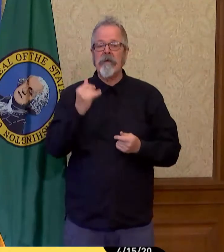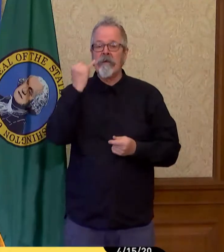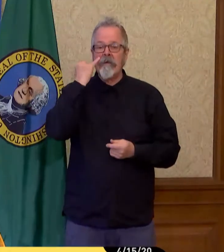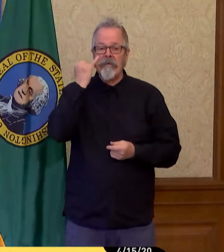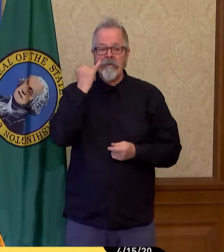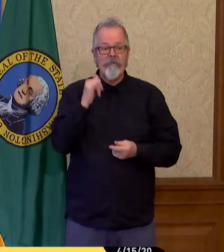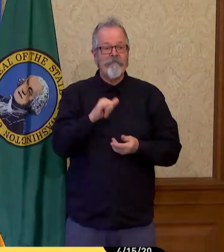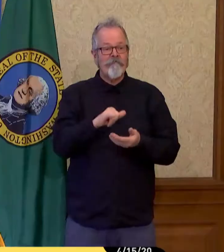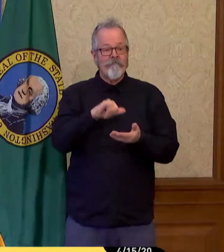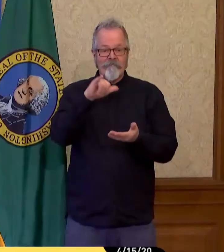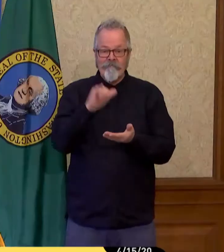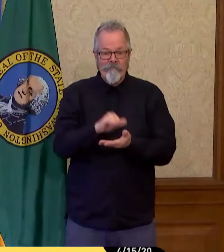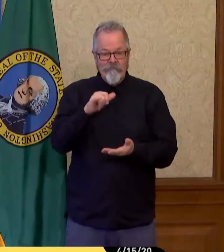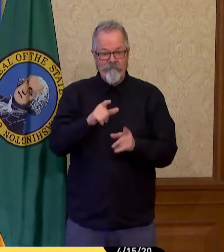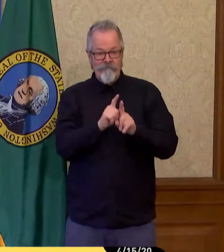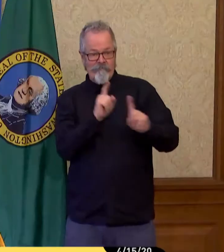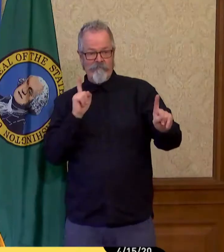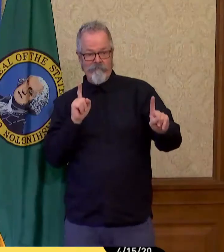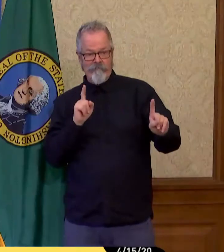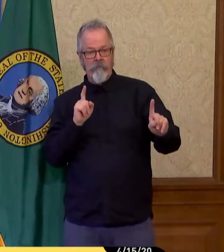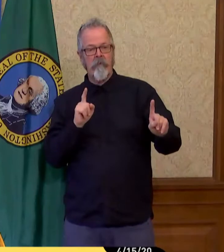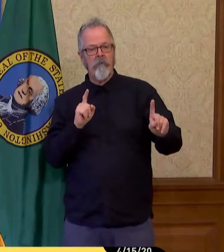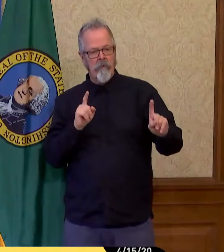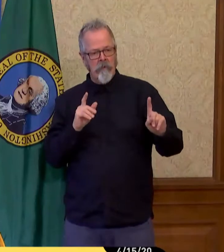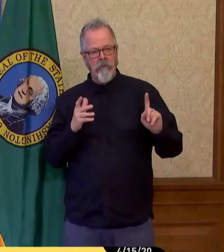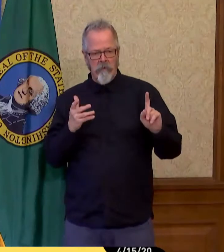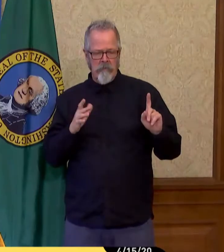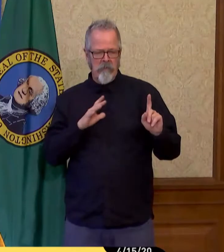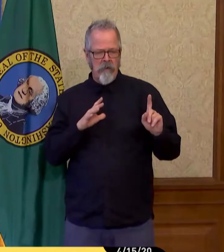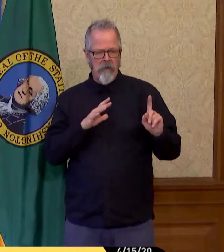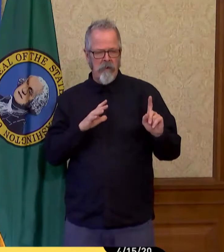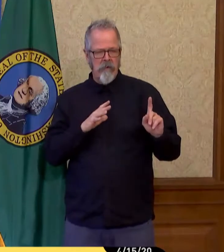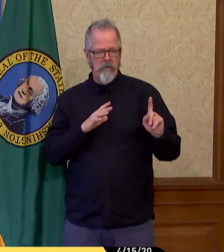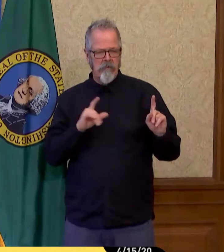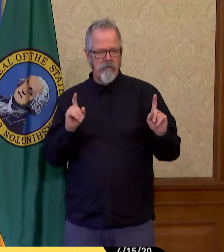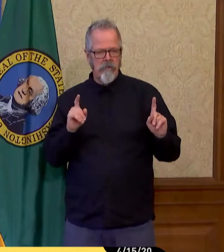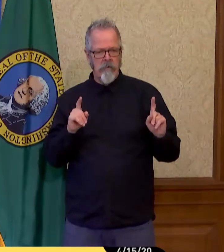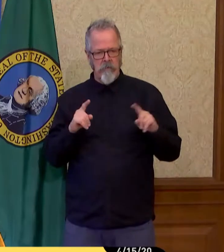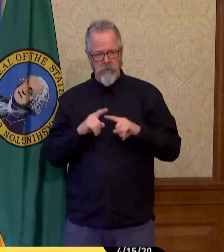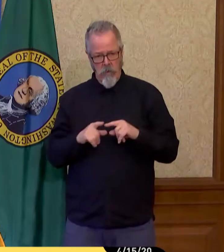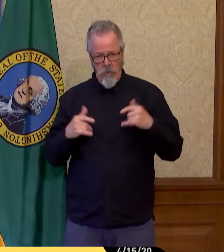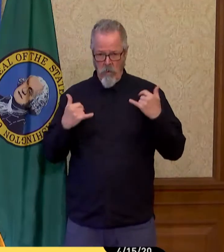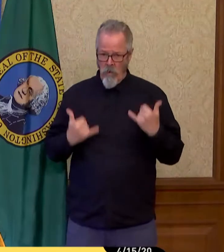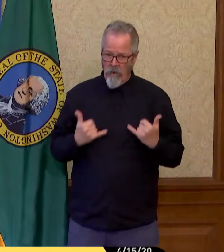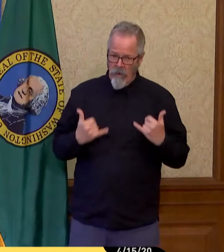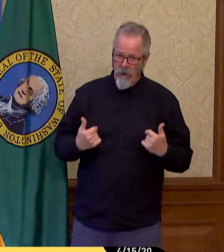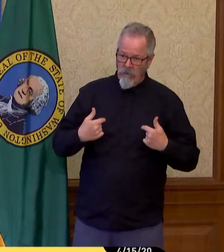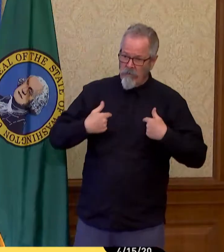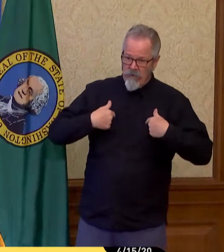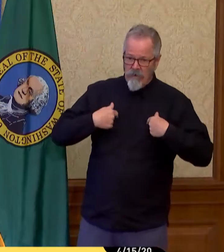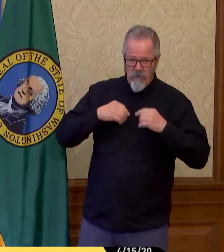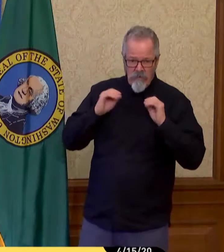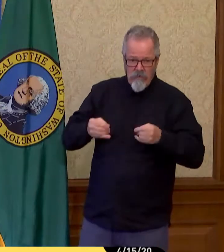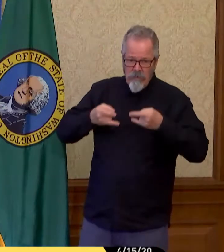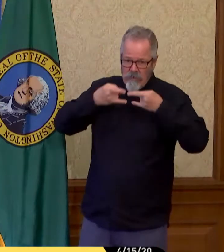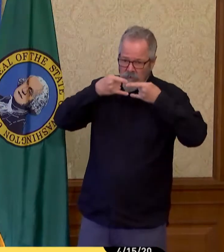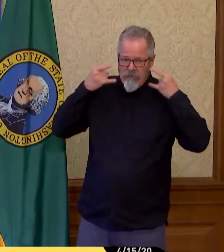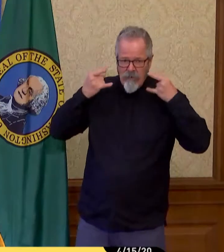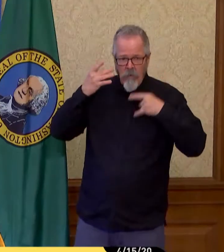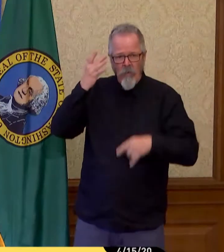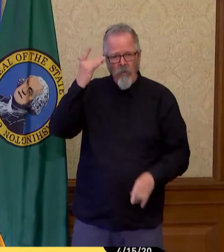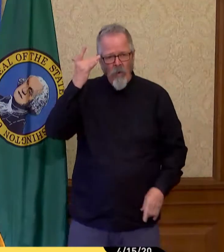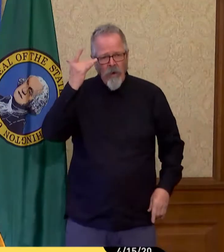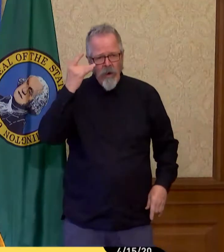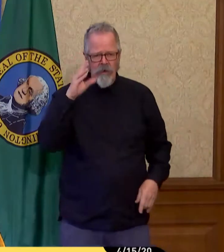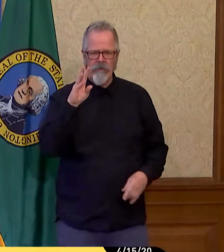We're able to maintain 6 feet in this room. That's why I'm not wearing a mask right now. So it is a suggestion at the moment. As we